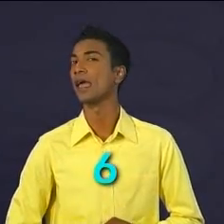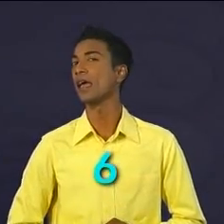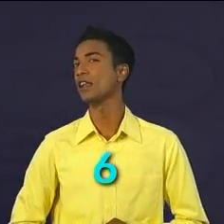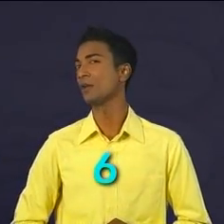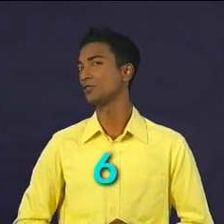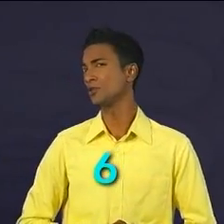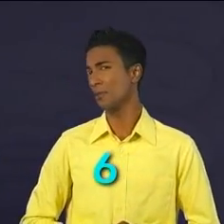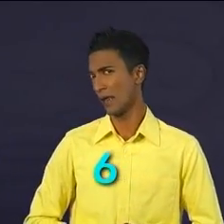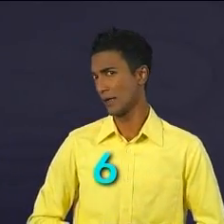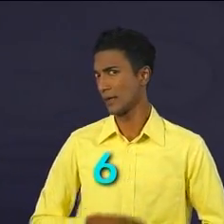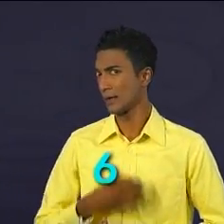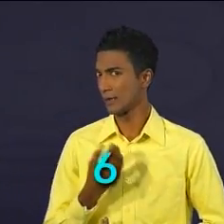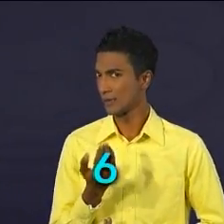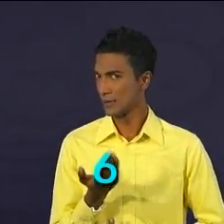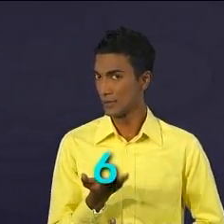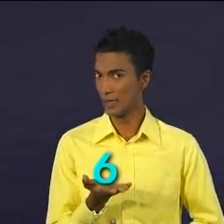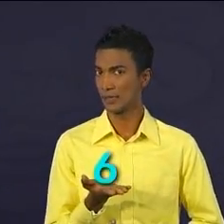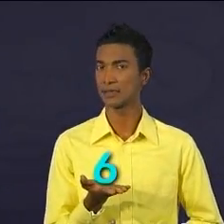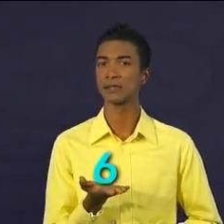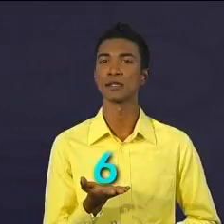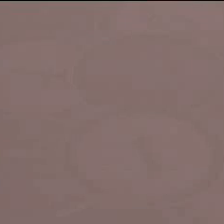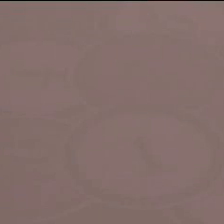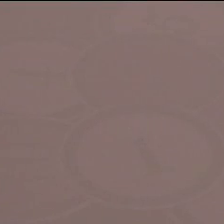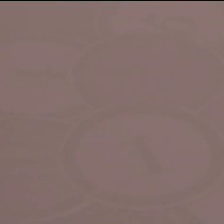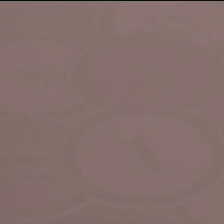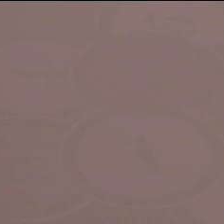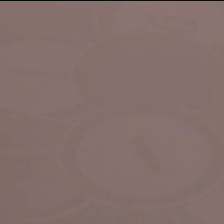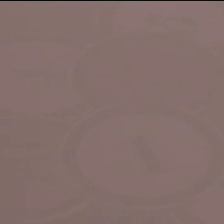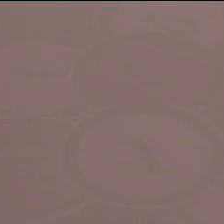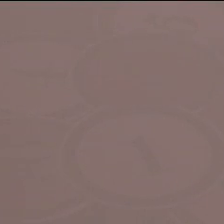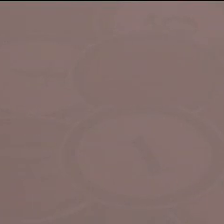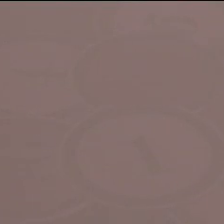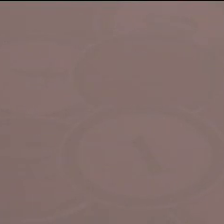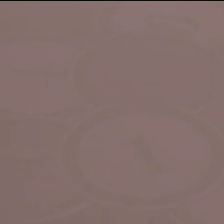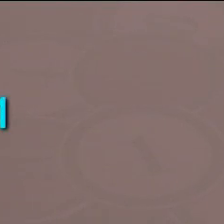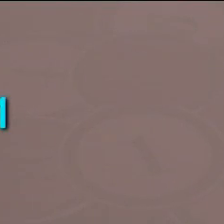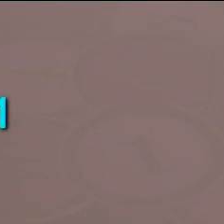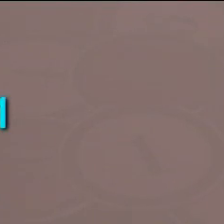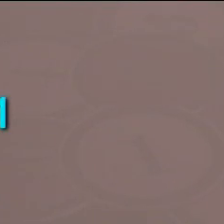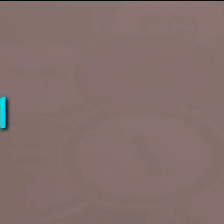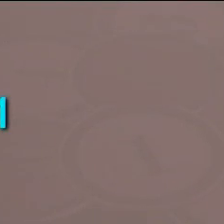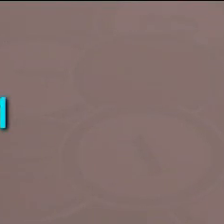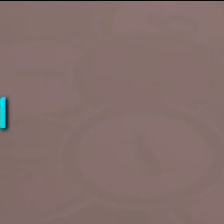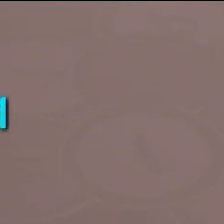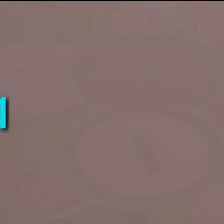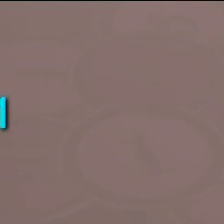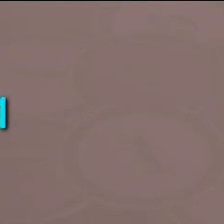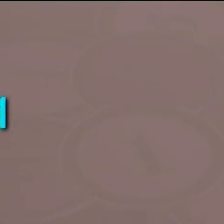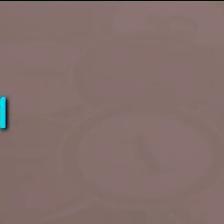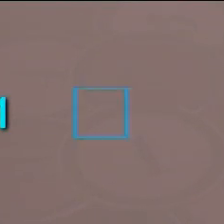add up to make 6. We'll start with the number 1.